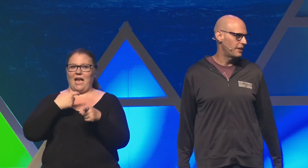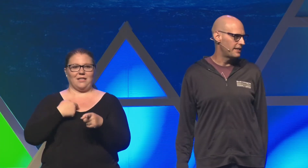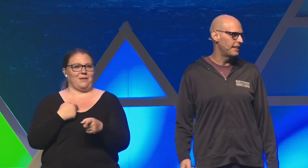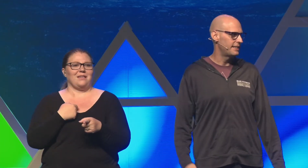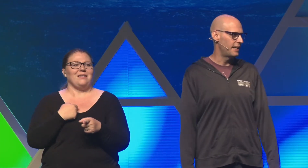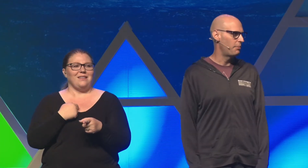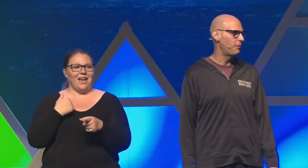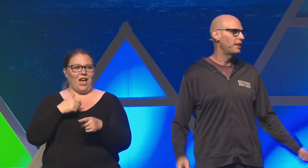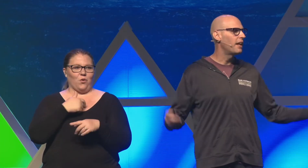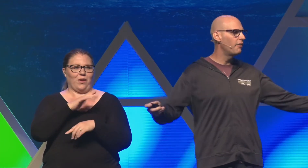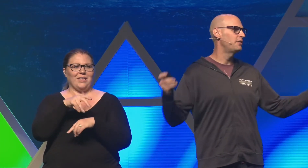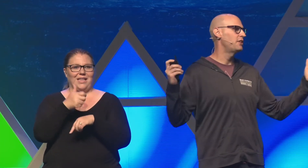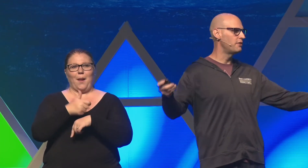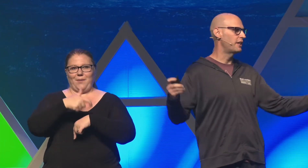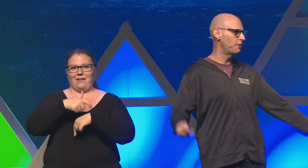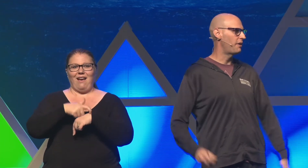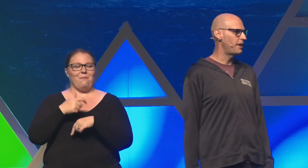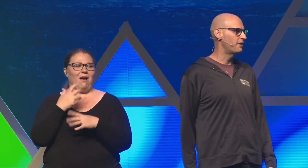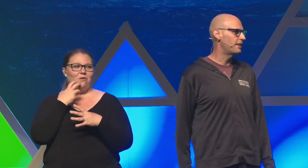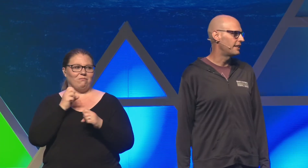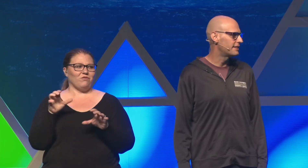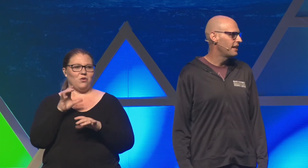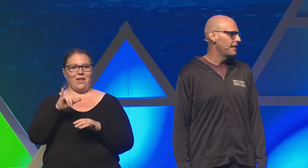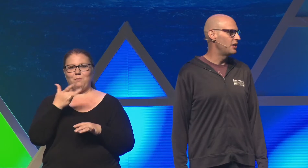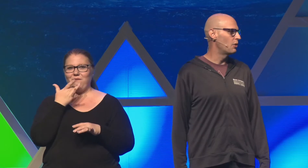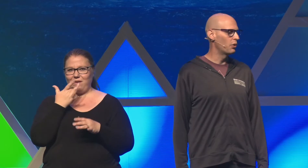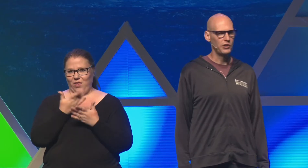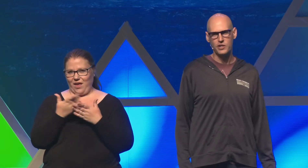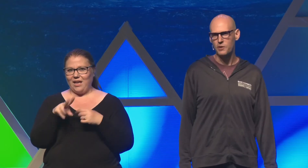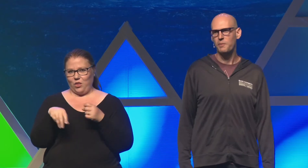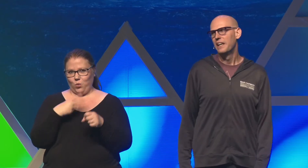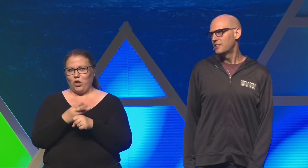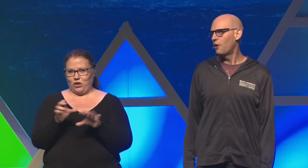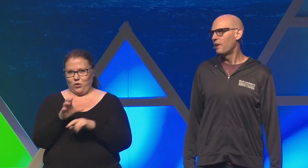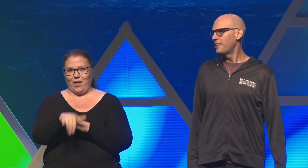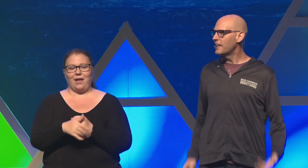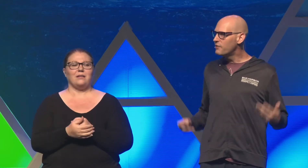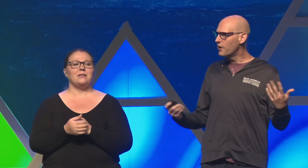message. We'll get that set up. I would love to do that. It's one of my favorite things in the world to do.